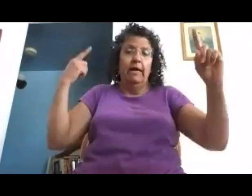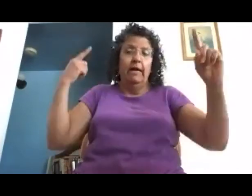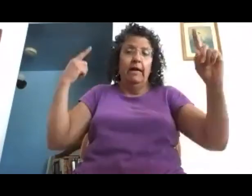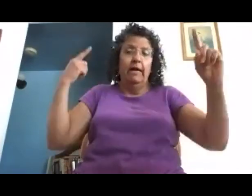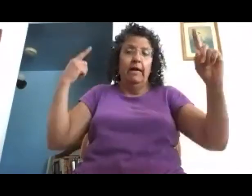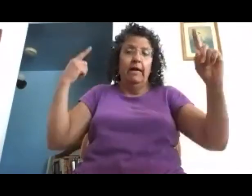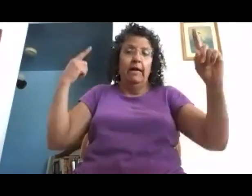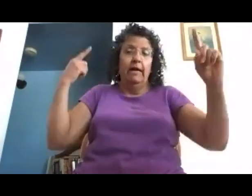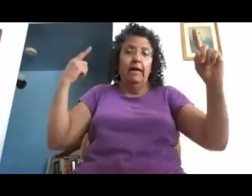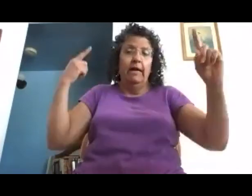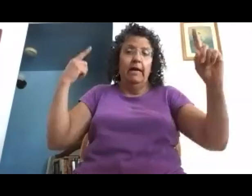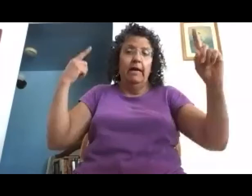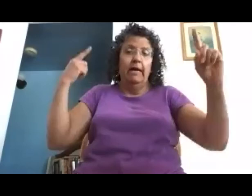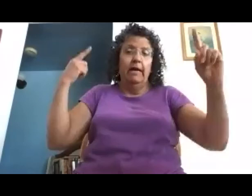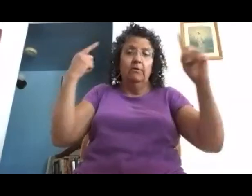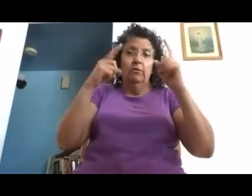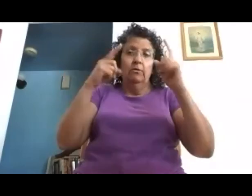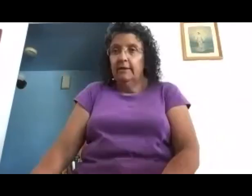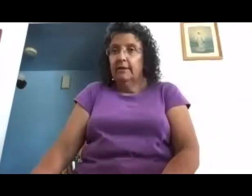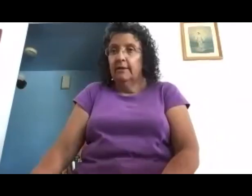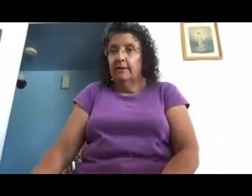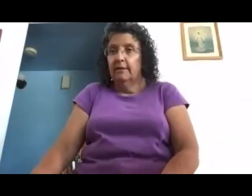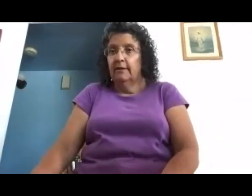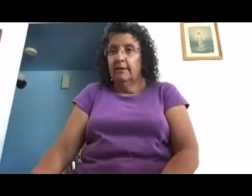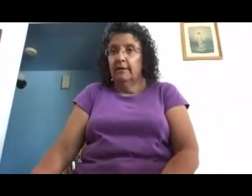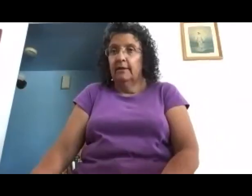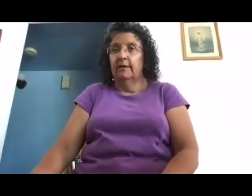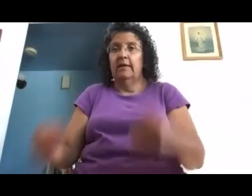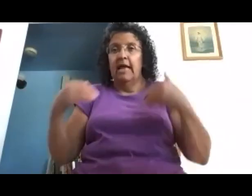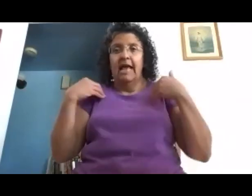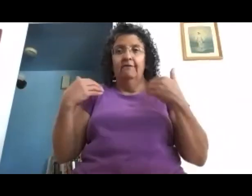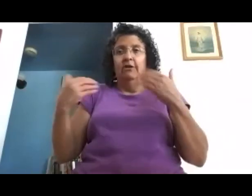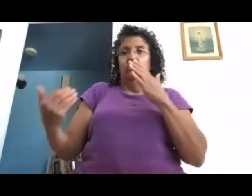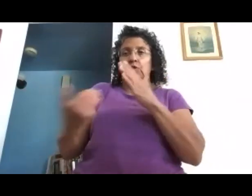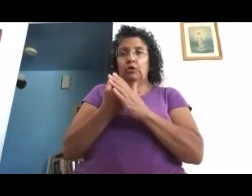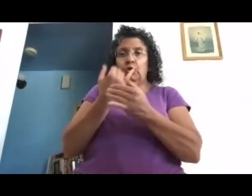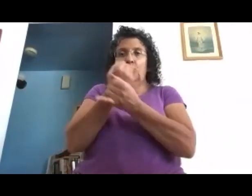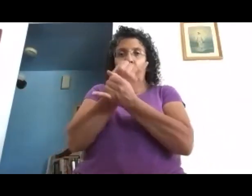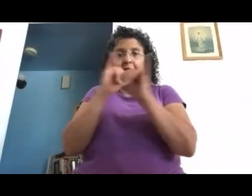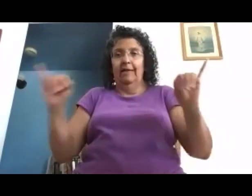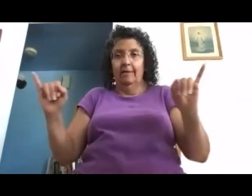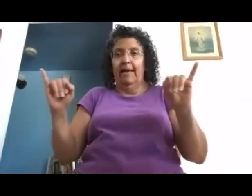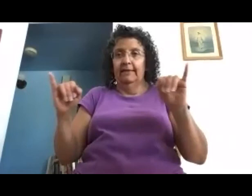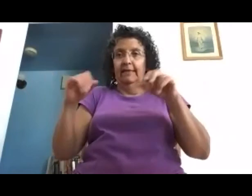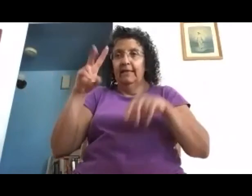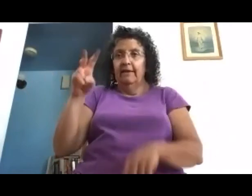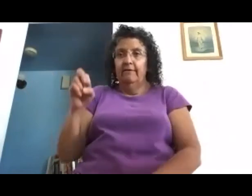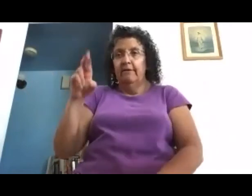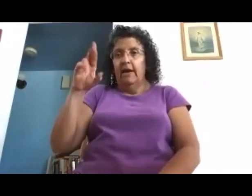I have a new independent variable, kind of seed. Here it is marigold versus radish.